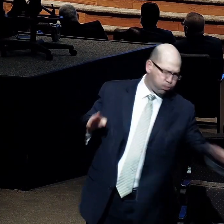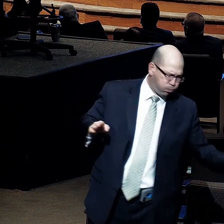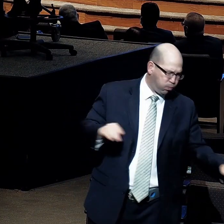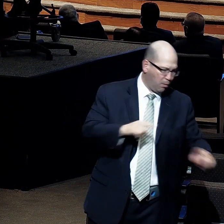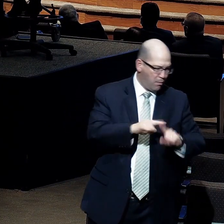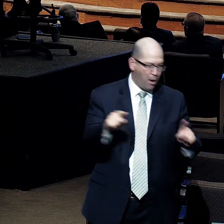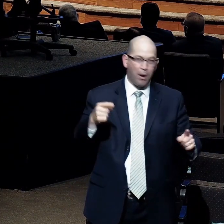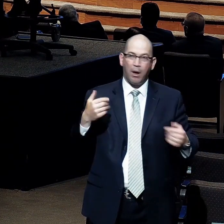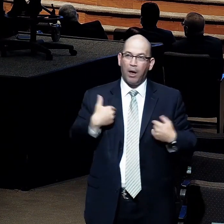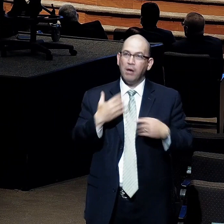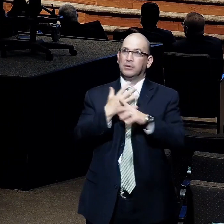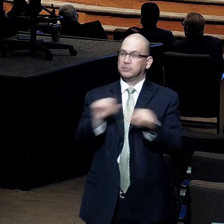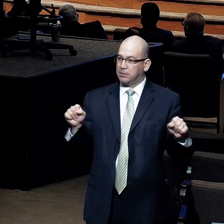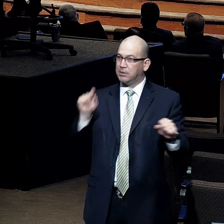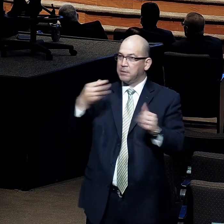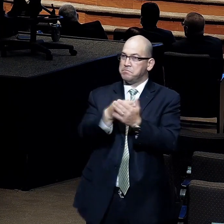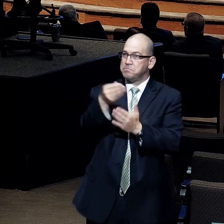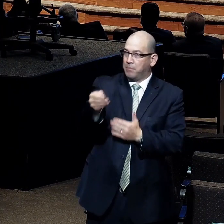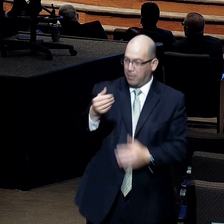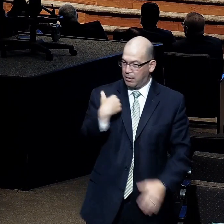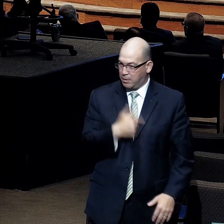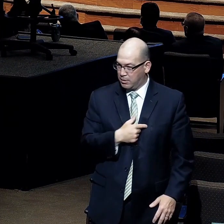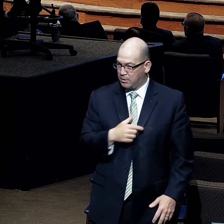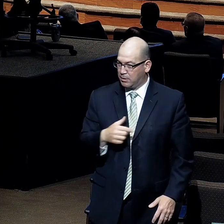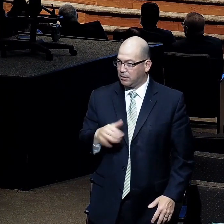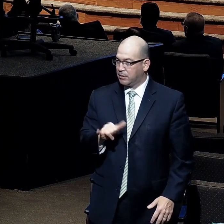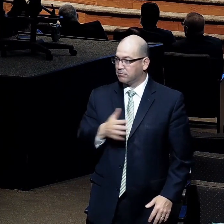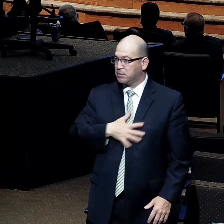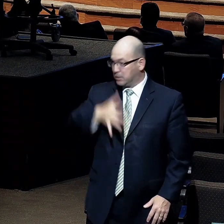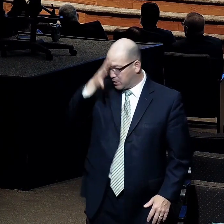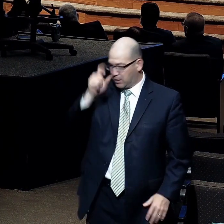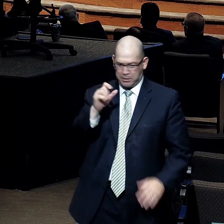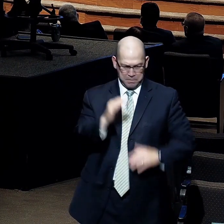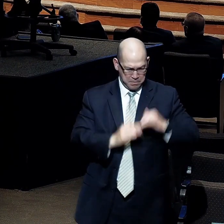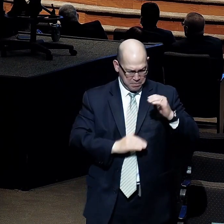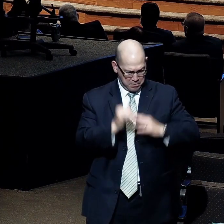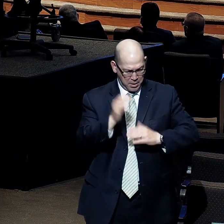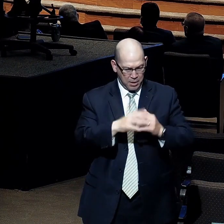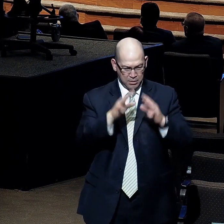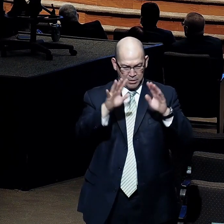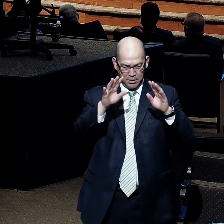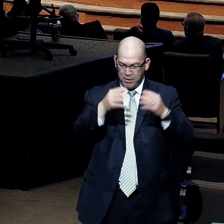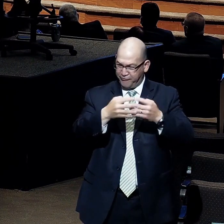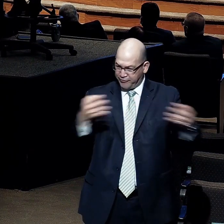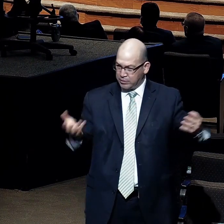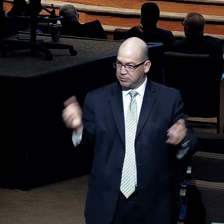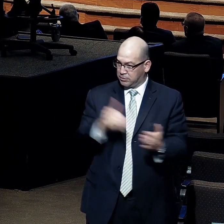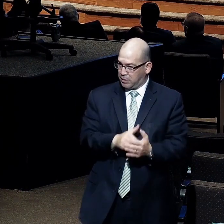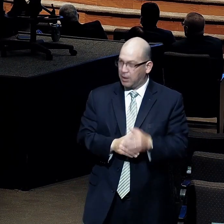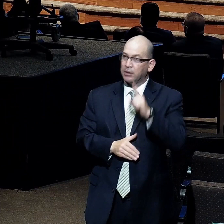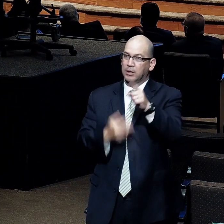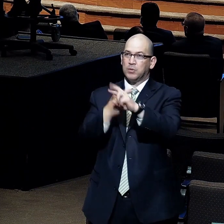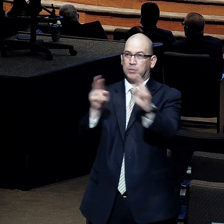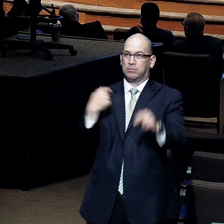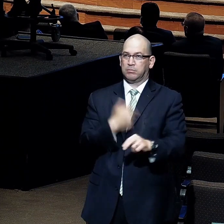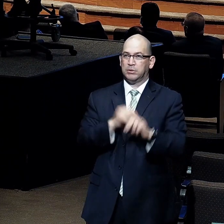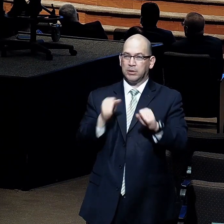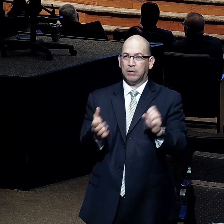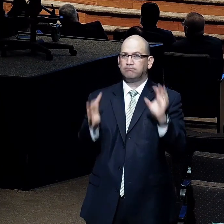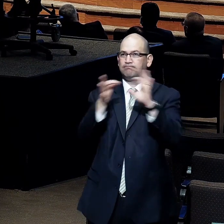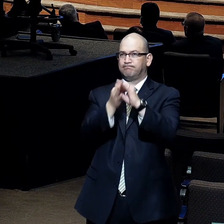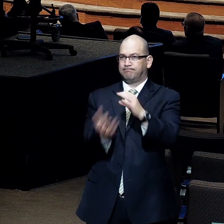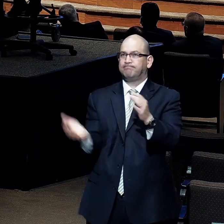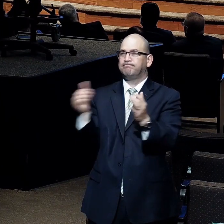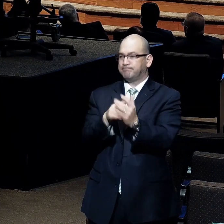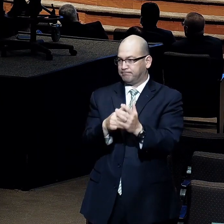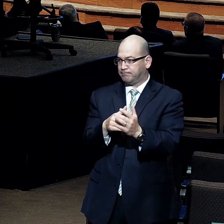are purchased back. And just like my dad, he had to help me rebuild that fence. Christ has redeemed our life, and we can reconcile because of that.